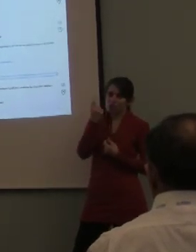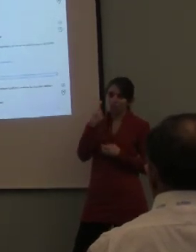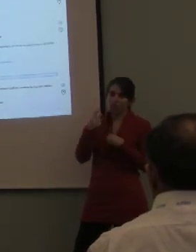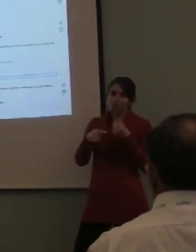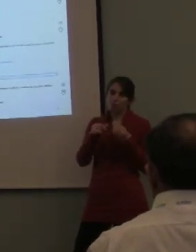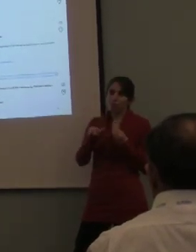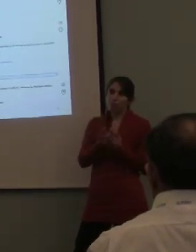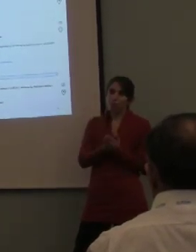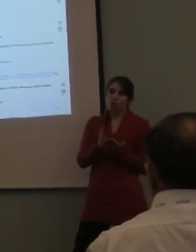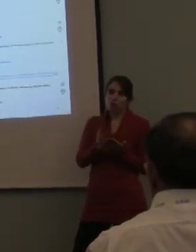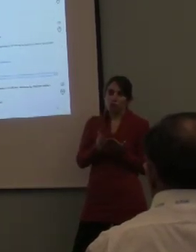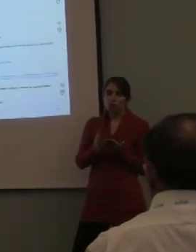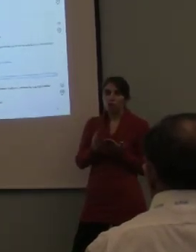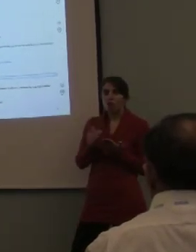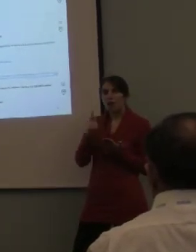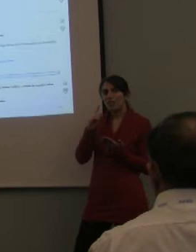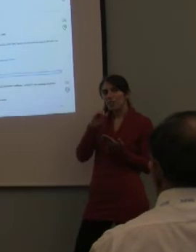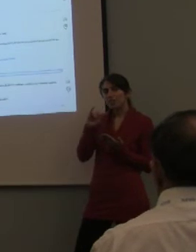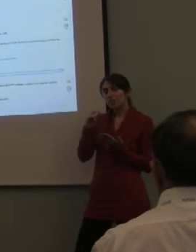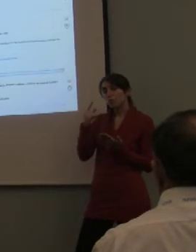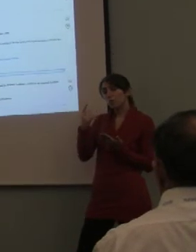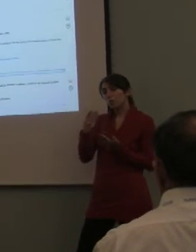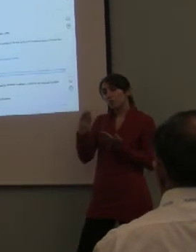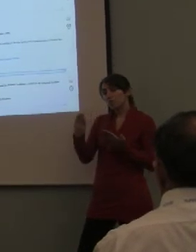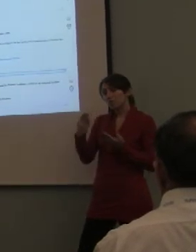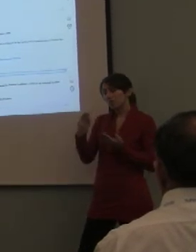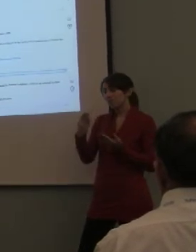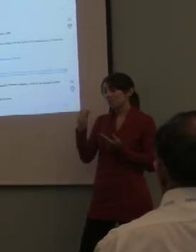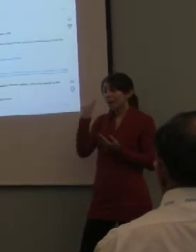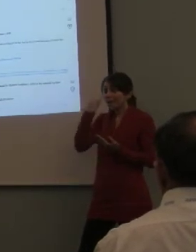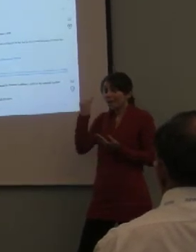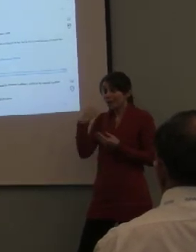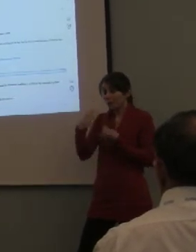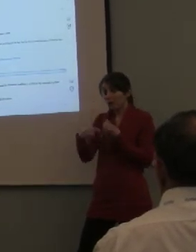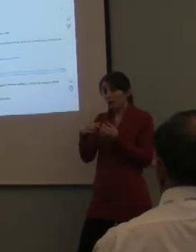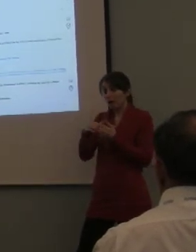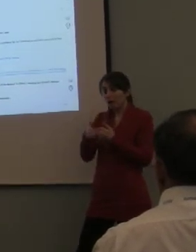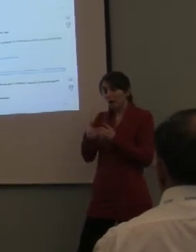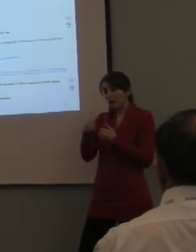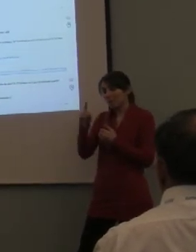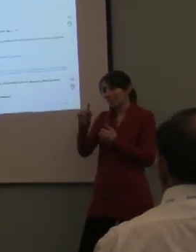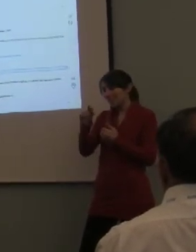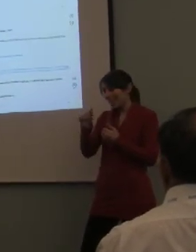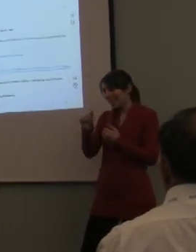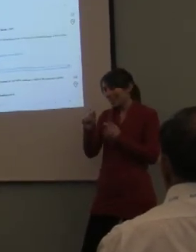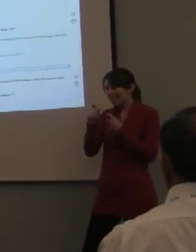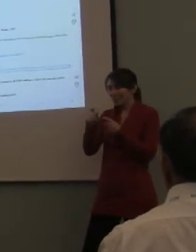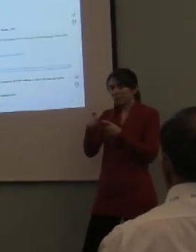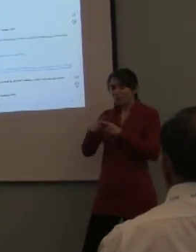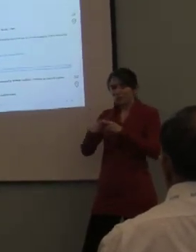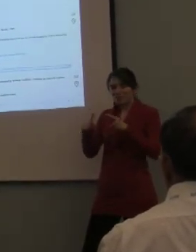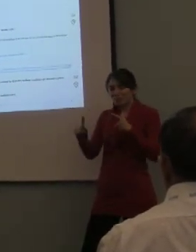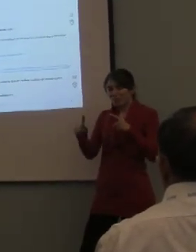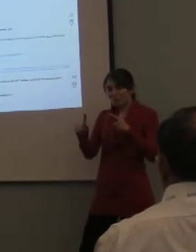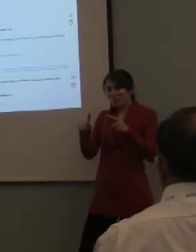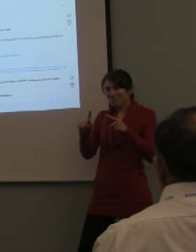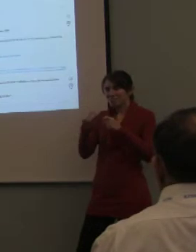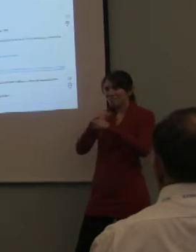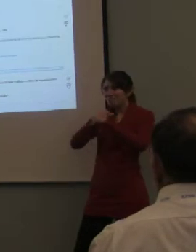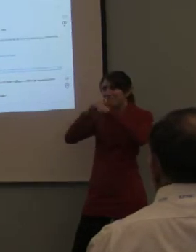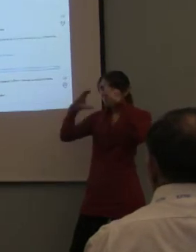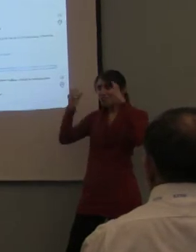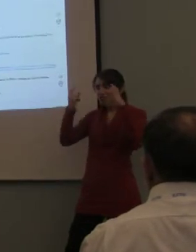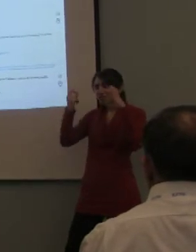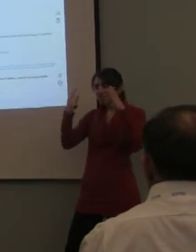book. So I think that's one idea of how data gives you a very different picture than a human perspective in the sense of